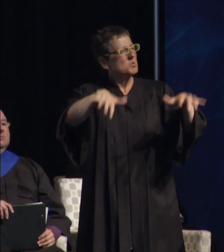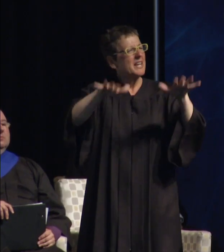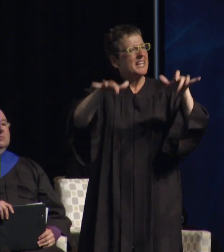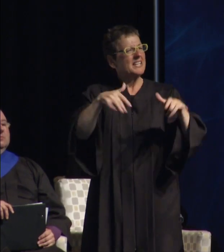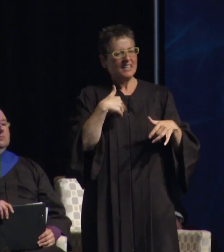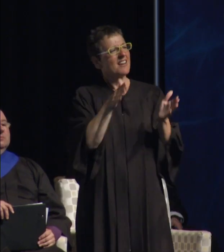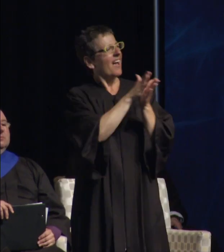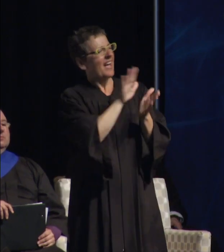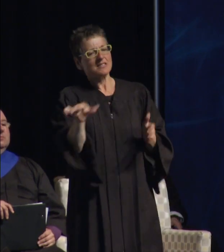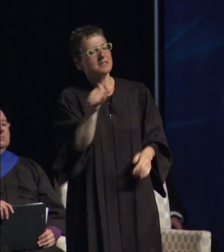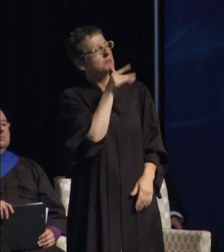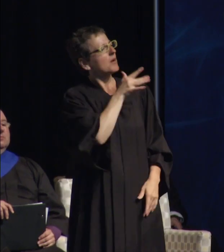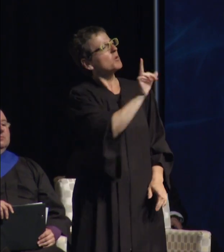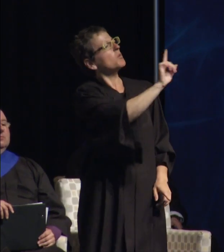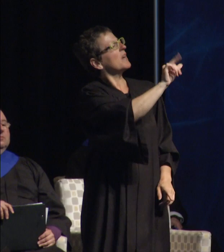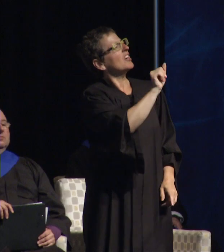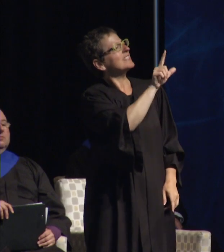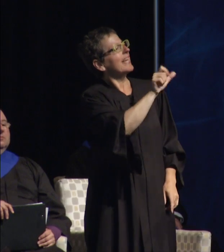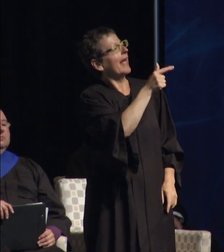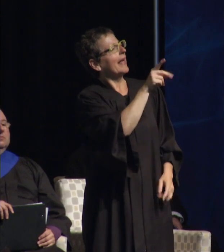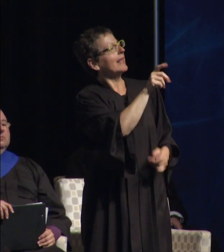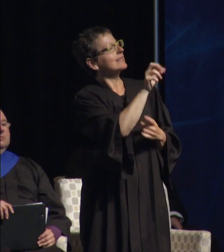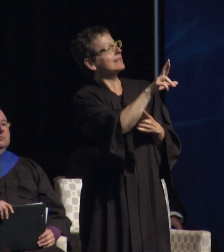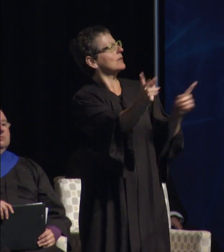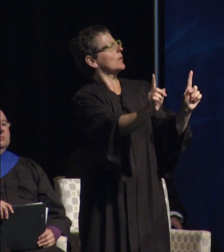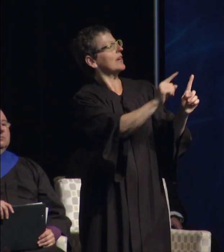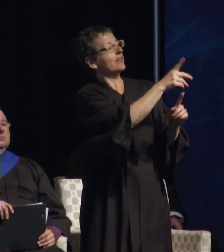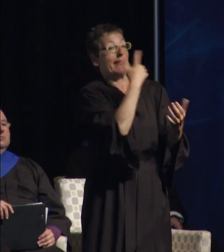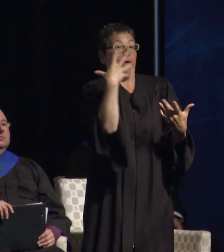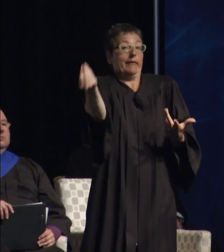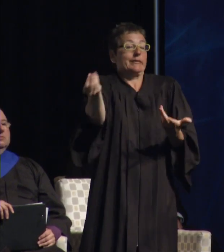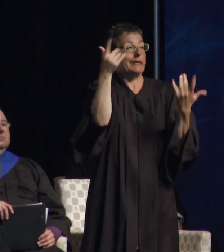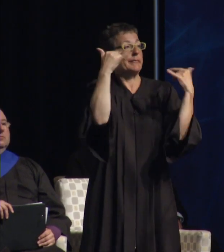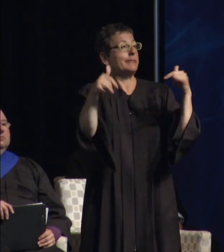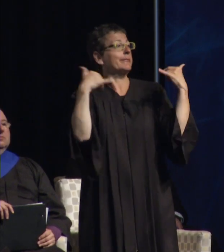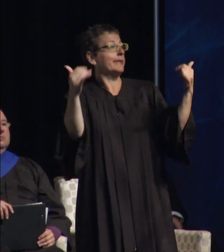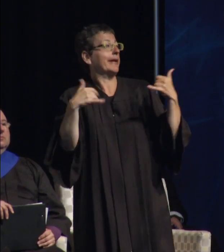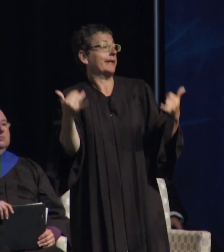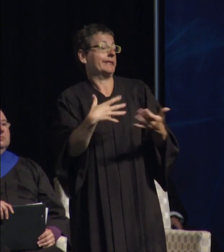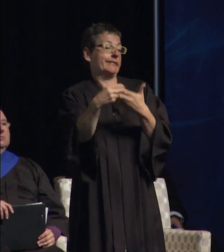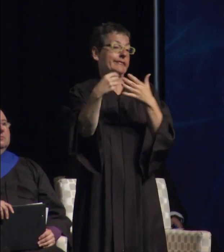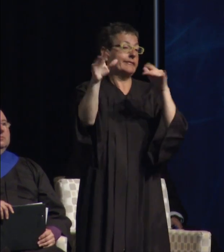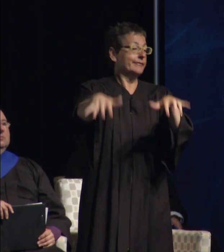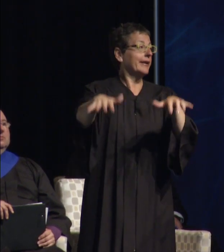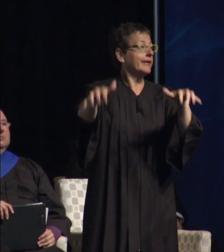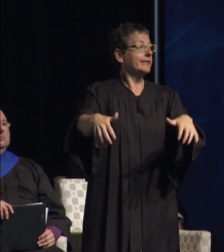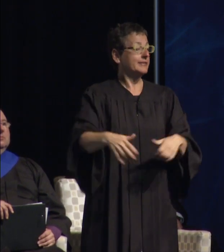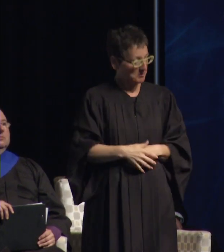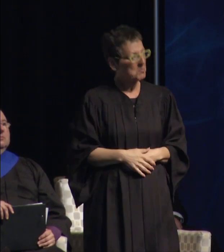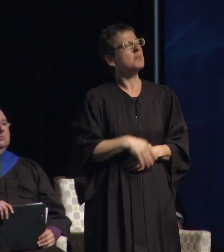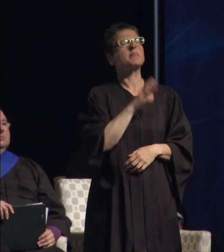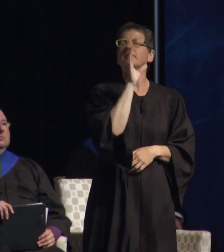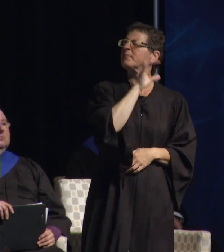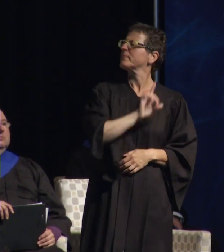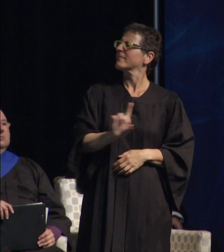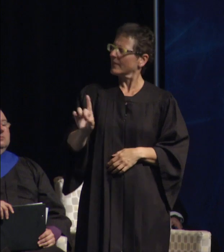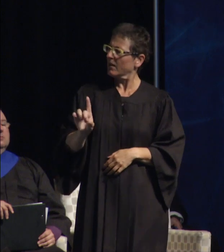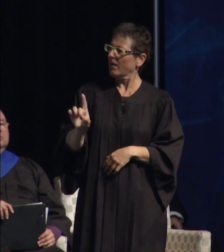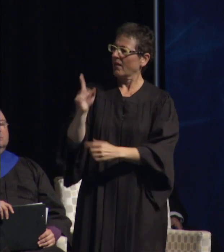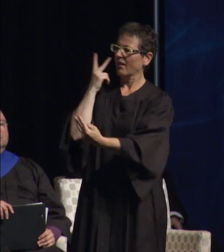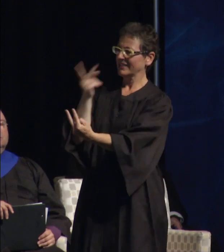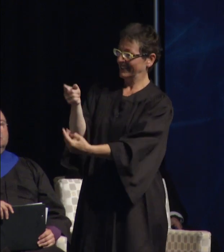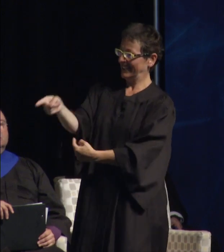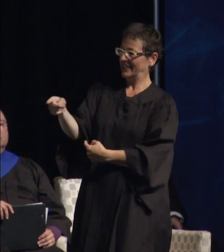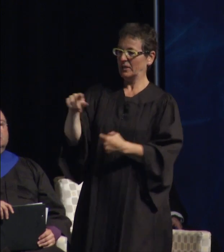where Alexander was, and she says, outside playing in a puddle somewhere. So out I go, and there's Alexander with his